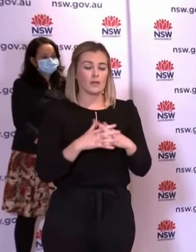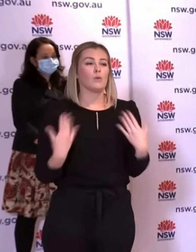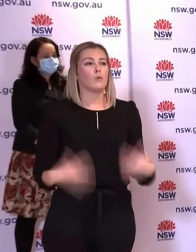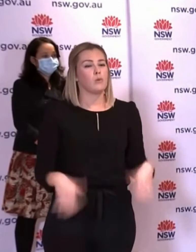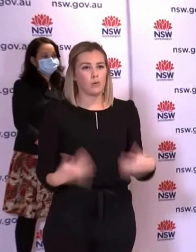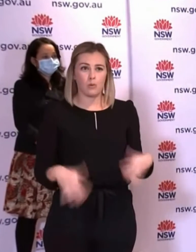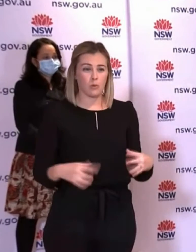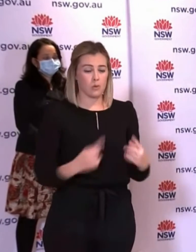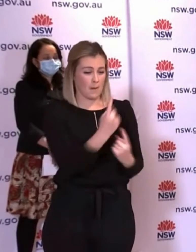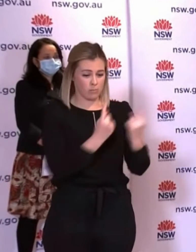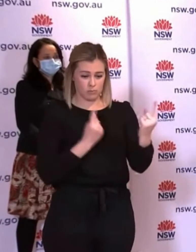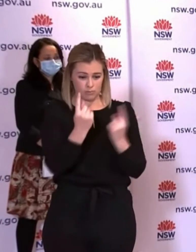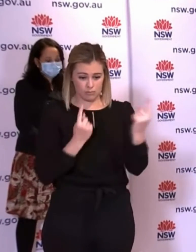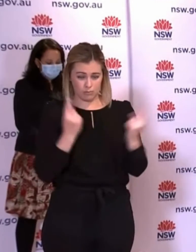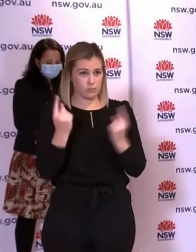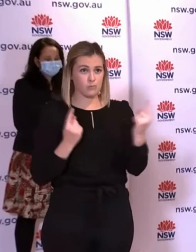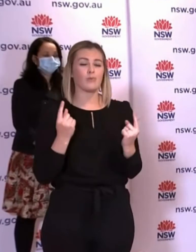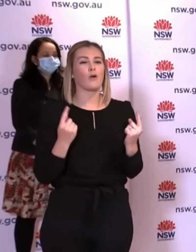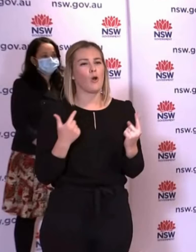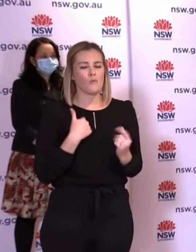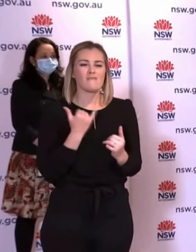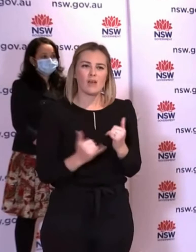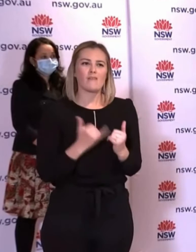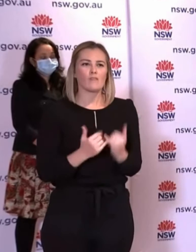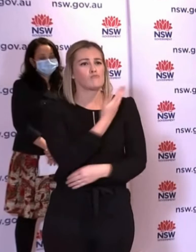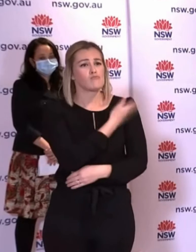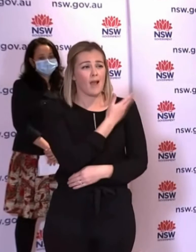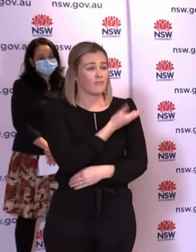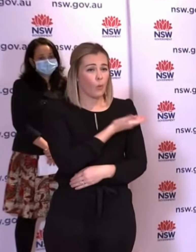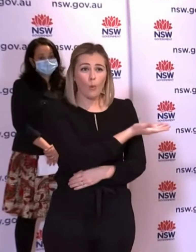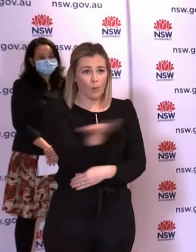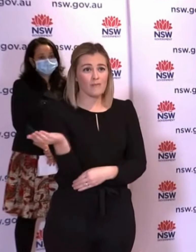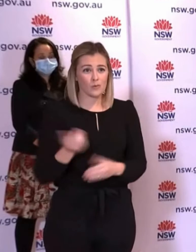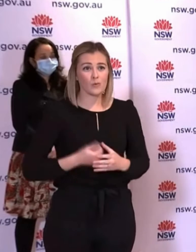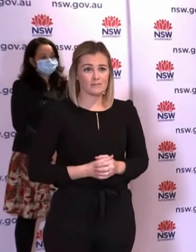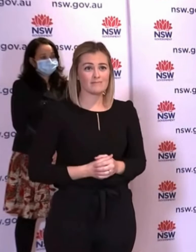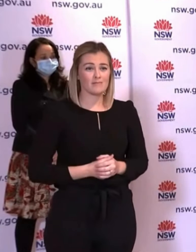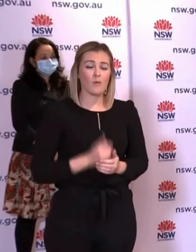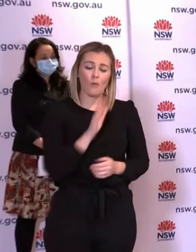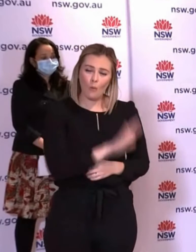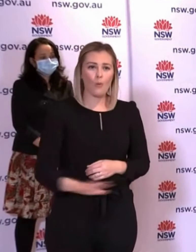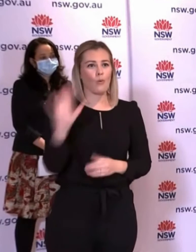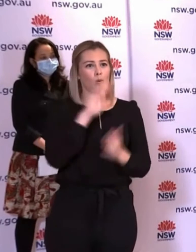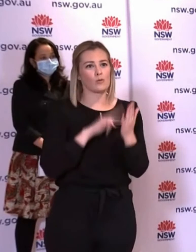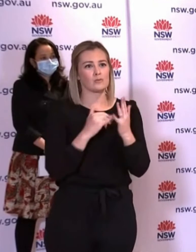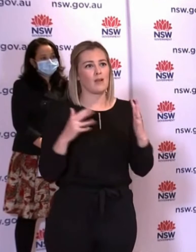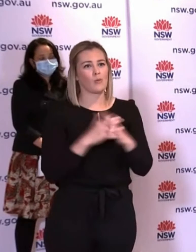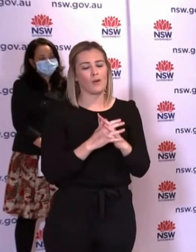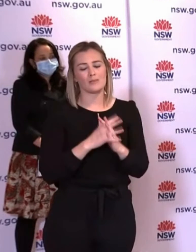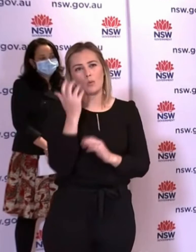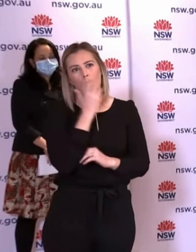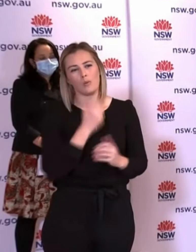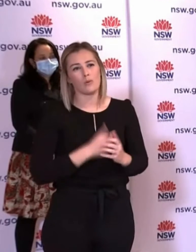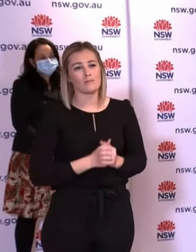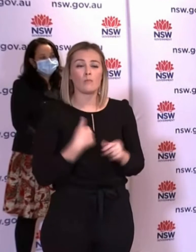It is so heartening to see those rates going up. We're so proud of the effort of the whole of New South Wales, so our GPs,